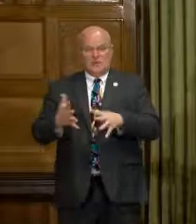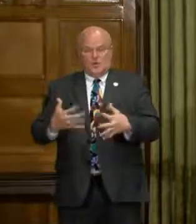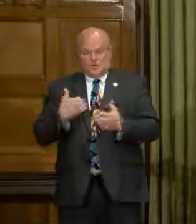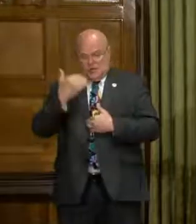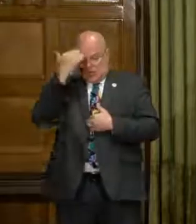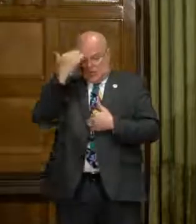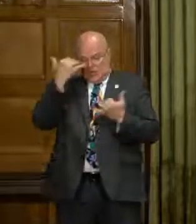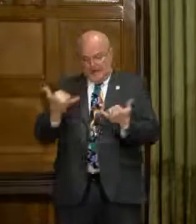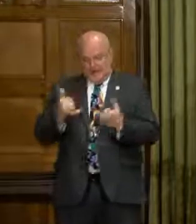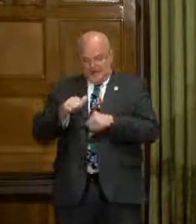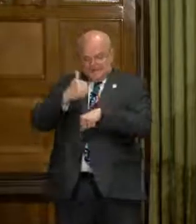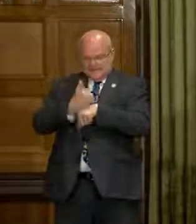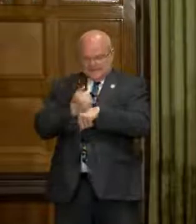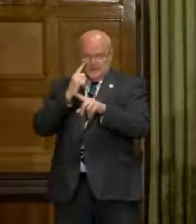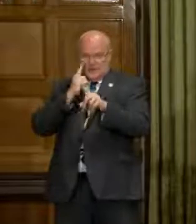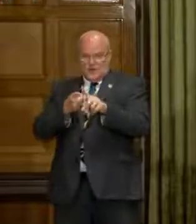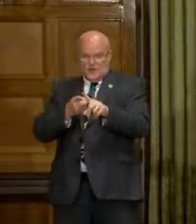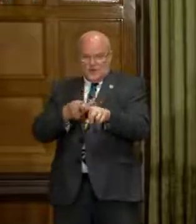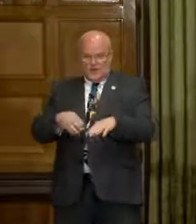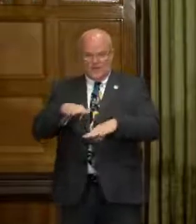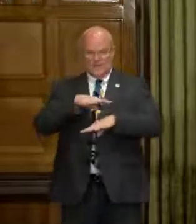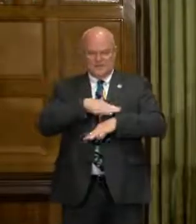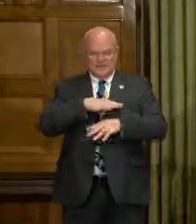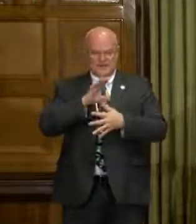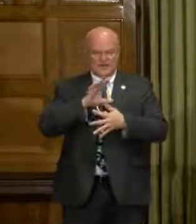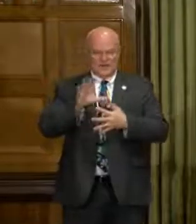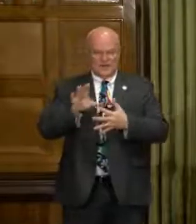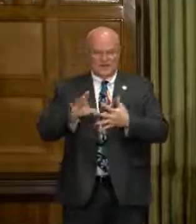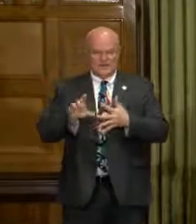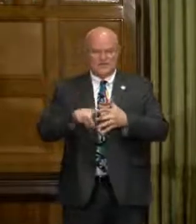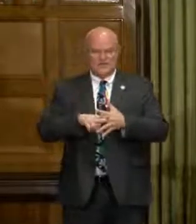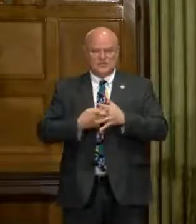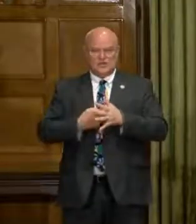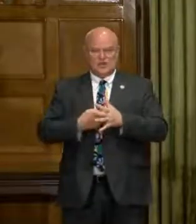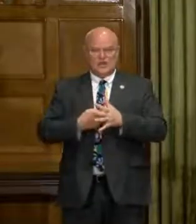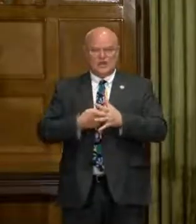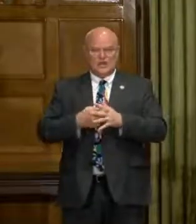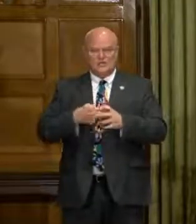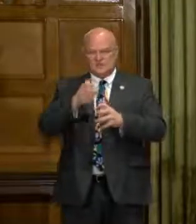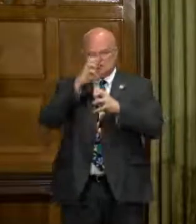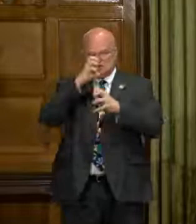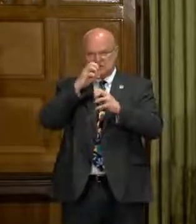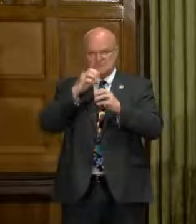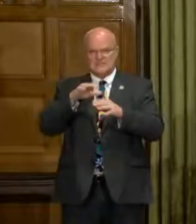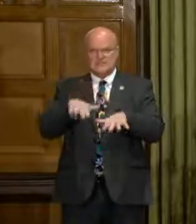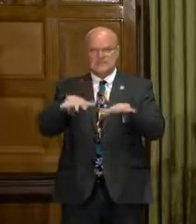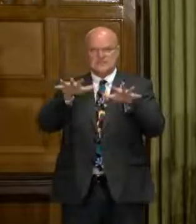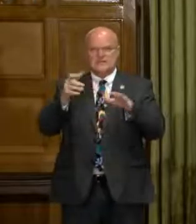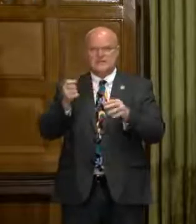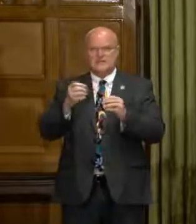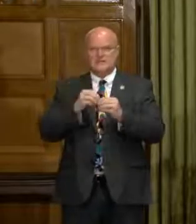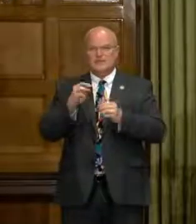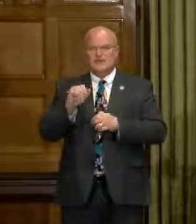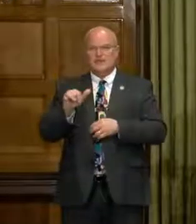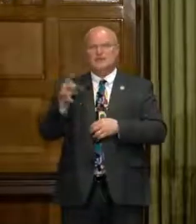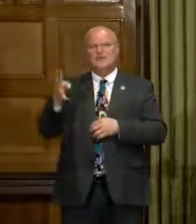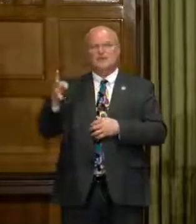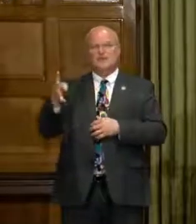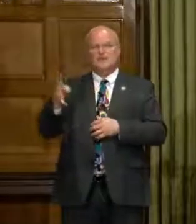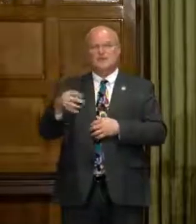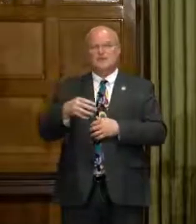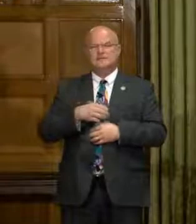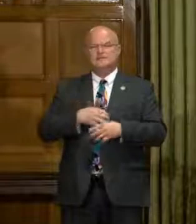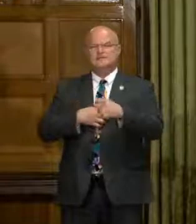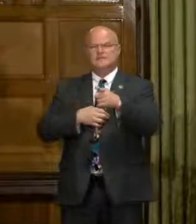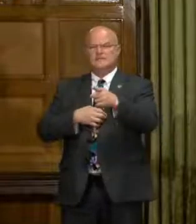now, set that as a goal and meet that criteria to start loosening these restrictions on May 4th. Yes, ma'am. We